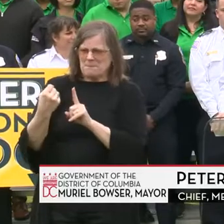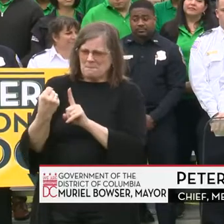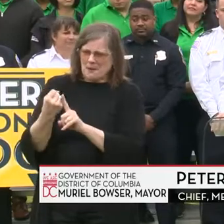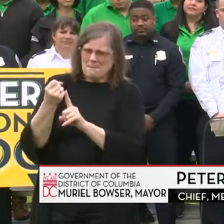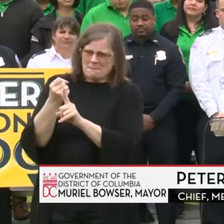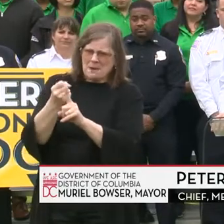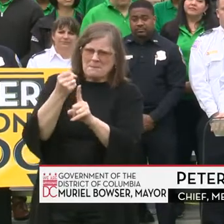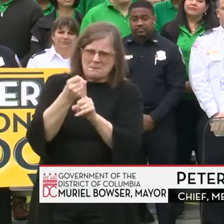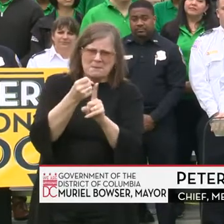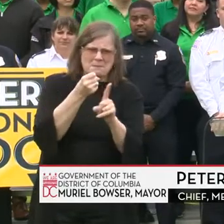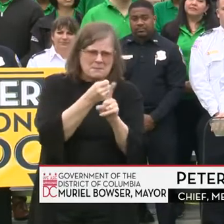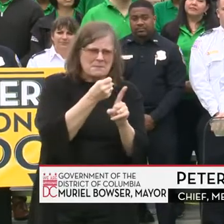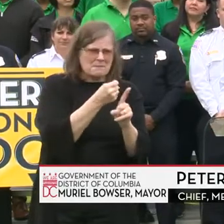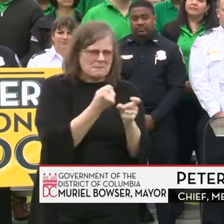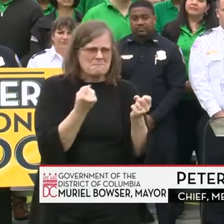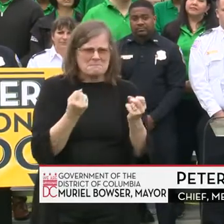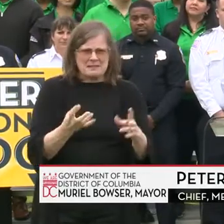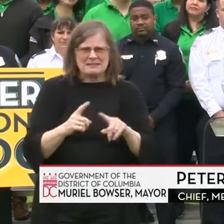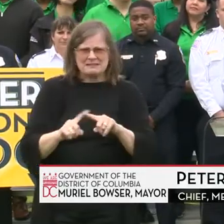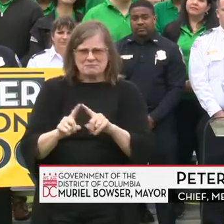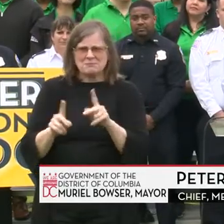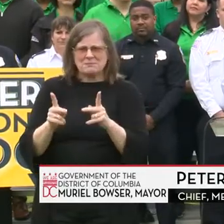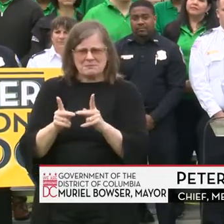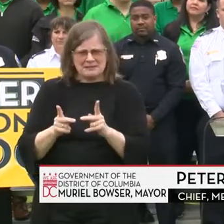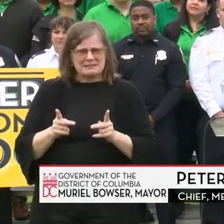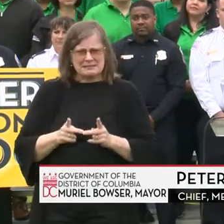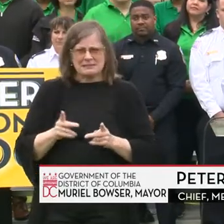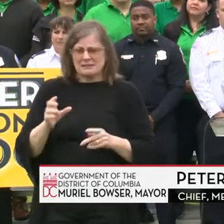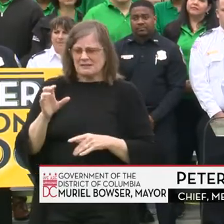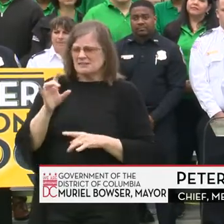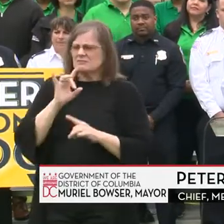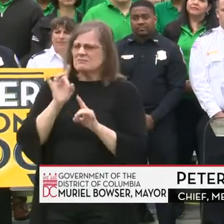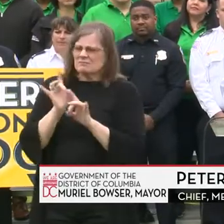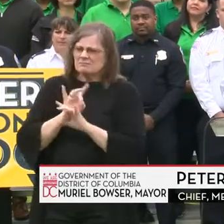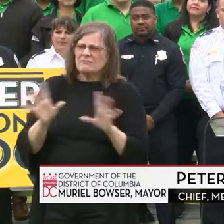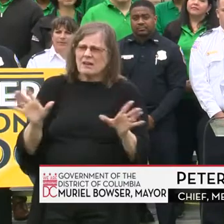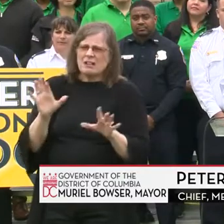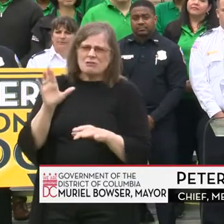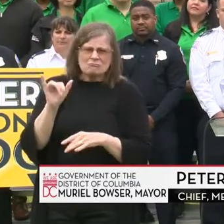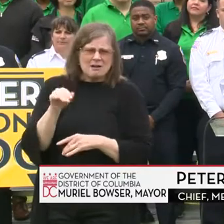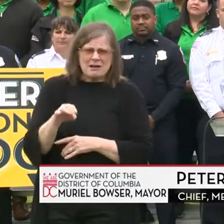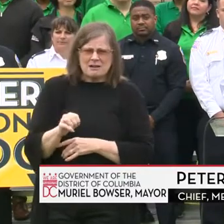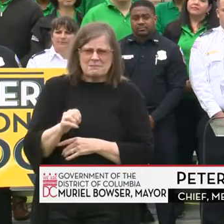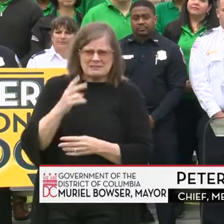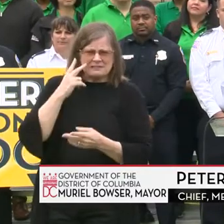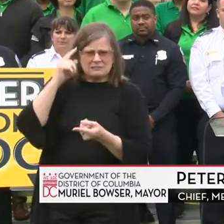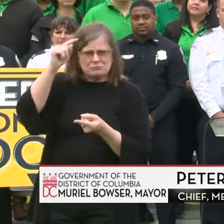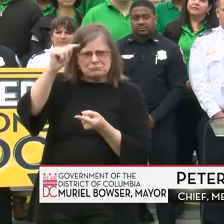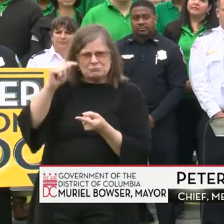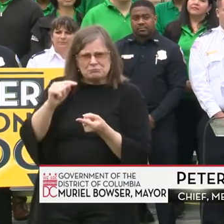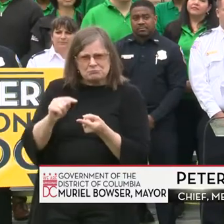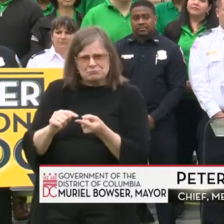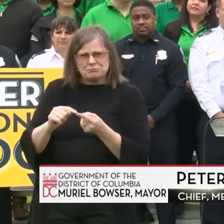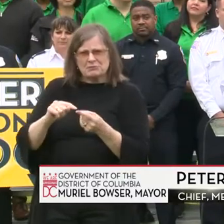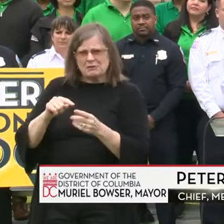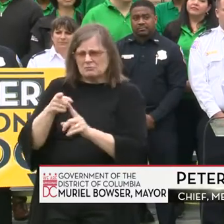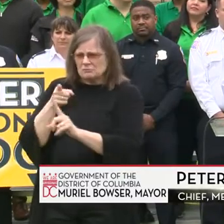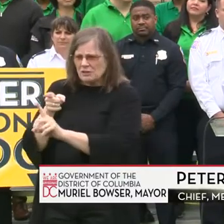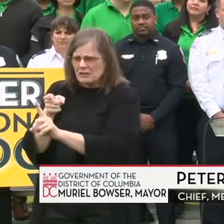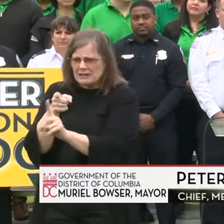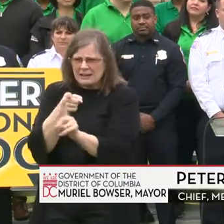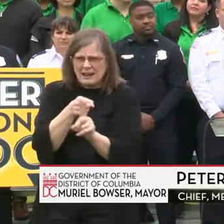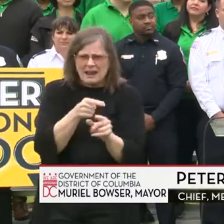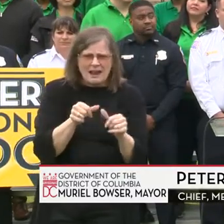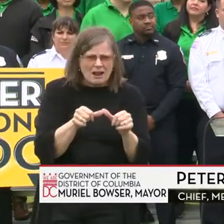violent crime. Over the years, we've seen crimes decrease with each of the targeted areas, and I know that will continue this